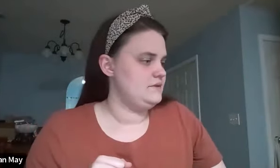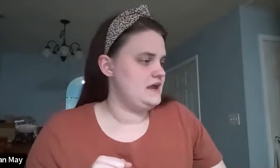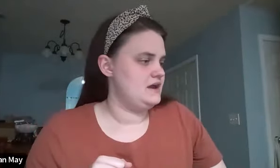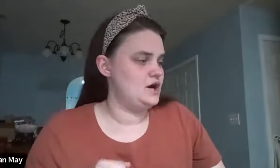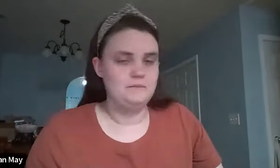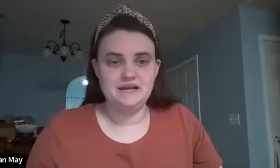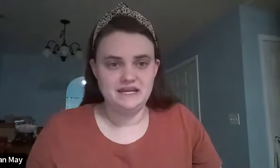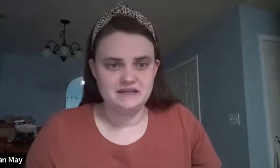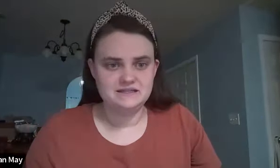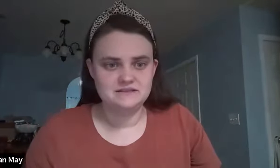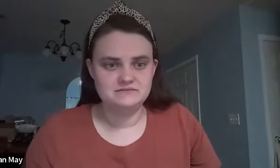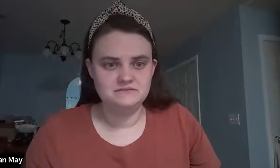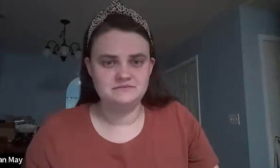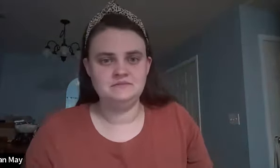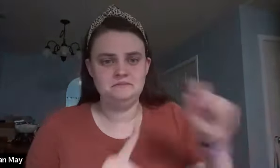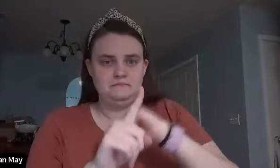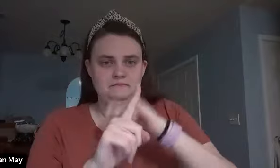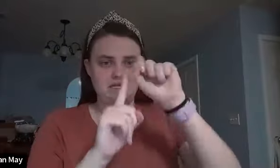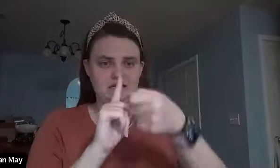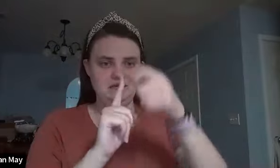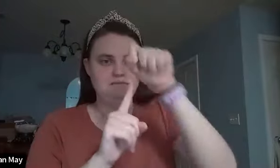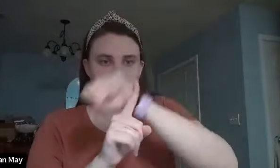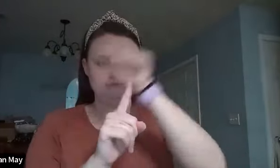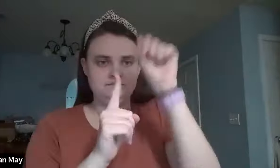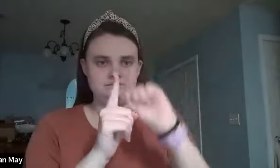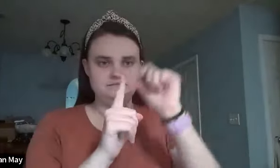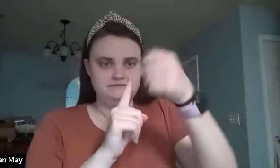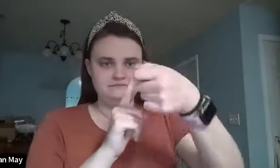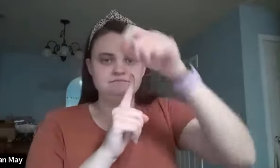we had our bananas. Banana.